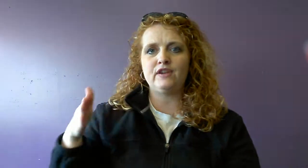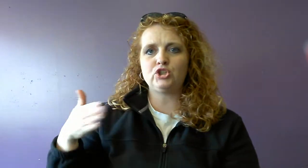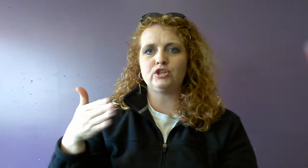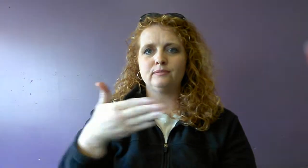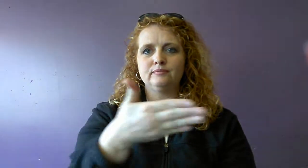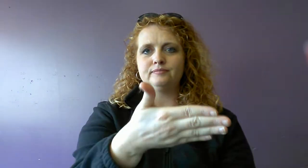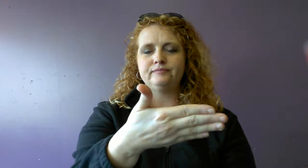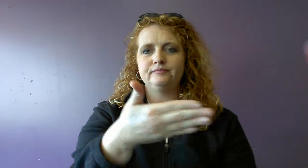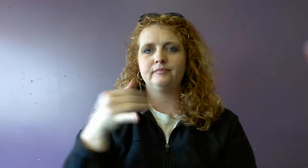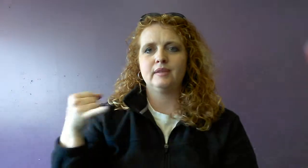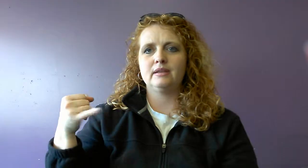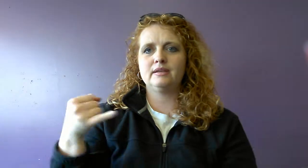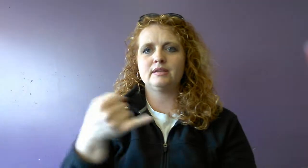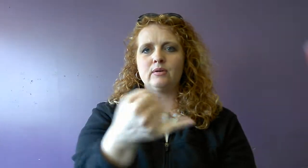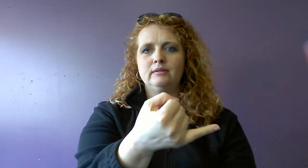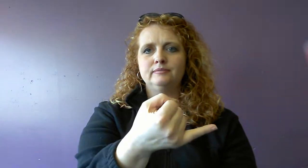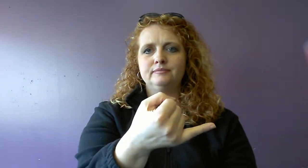fish. Issaquah.